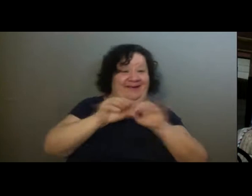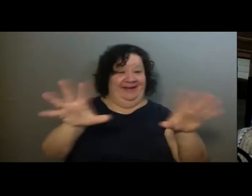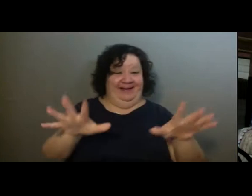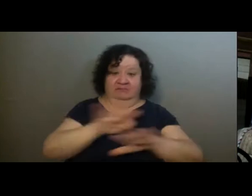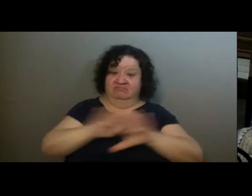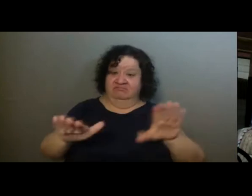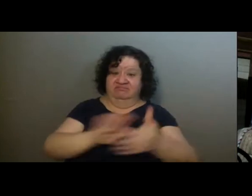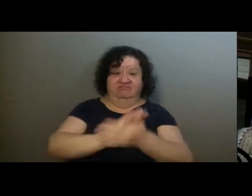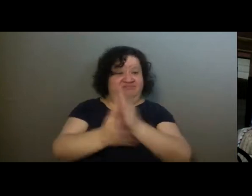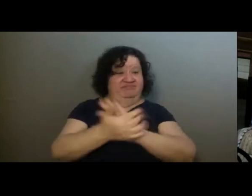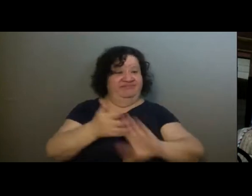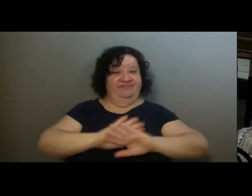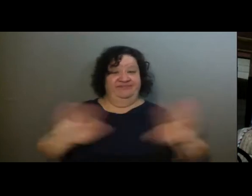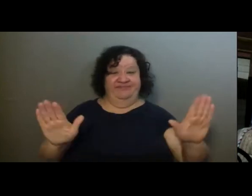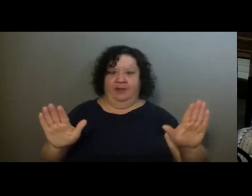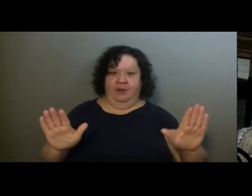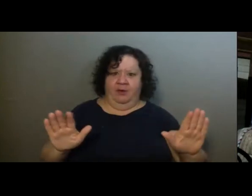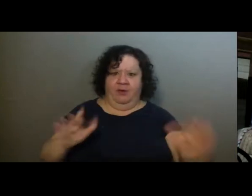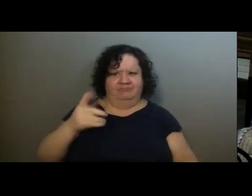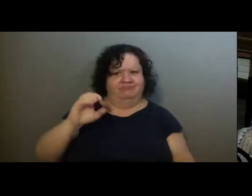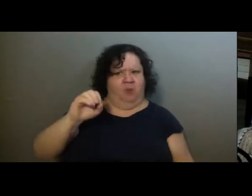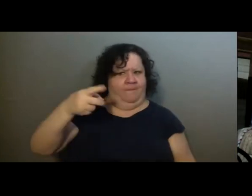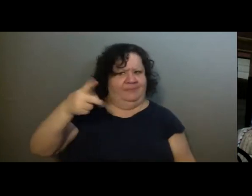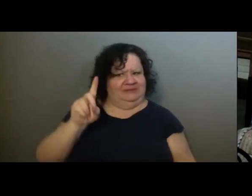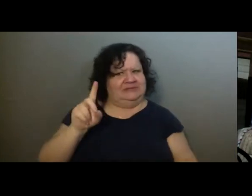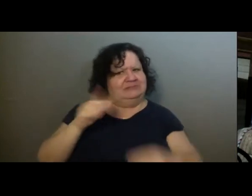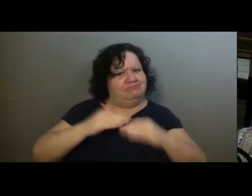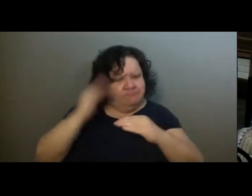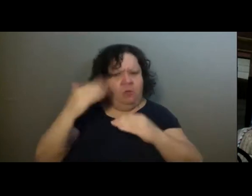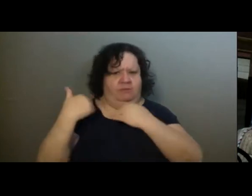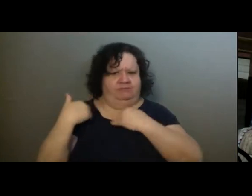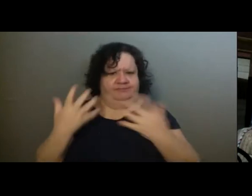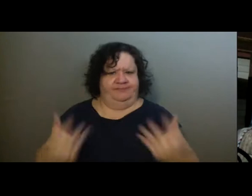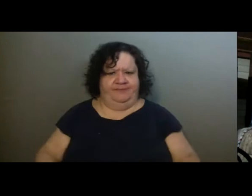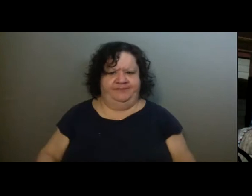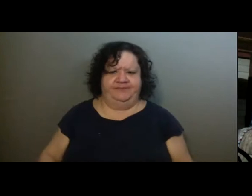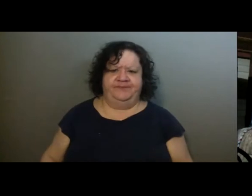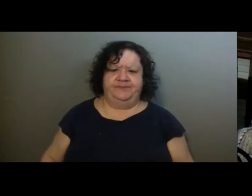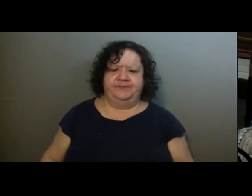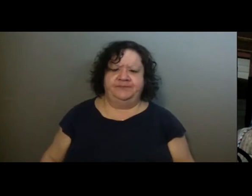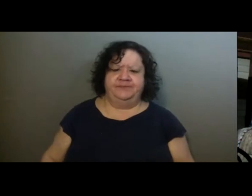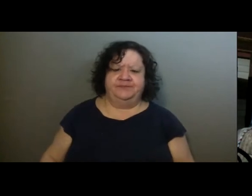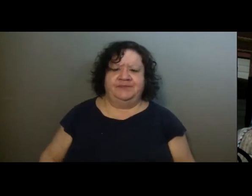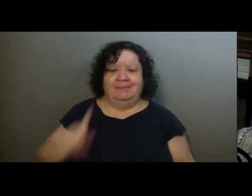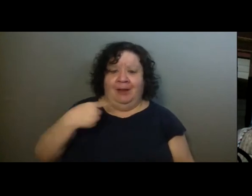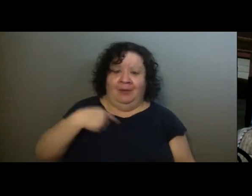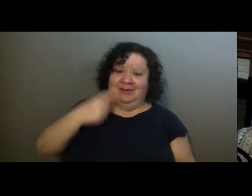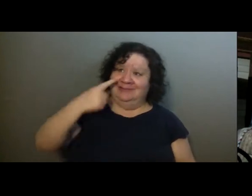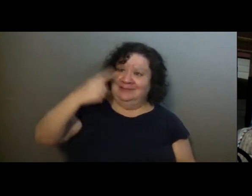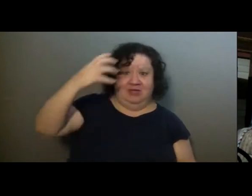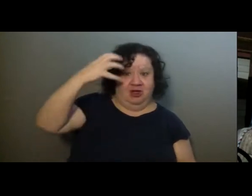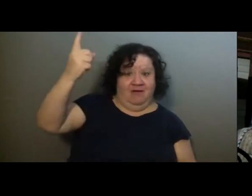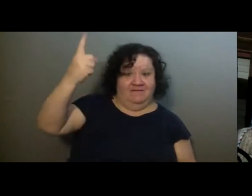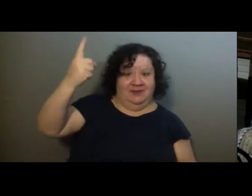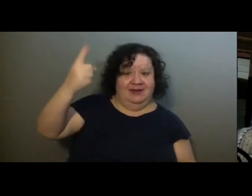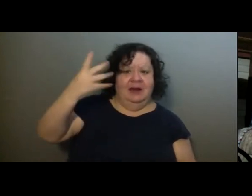many cases, when creating such systems, the OPDs are often used as a tick the box, dot